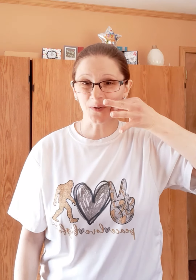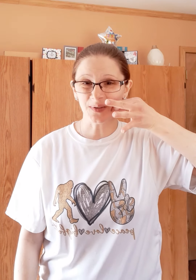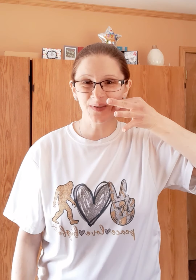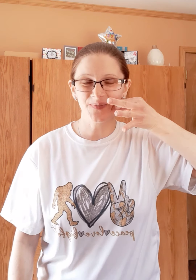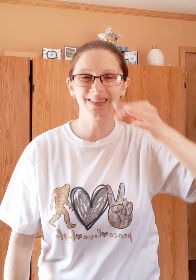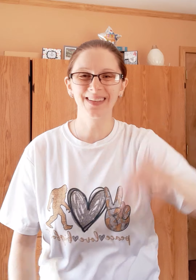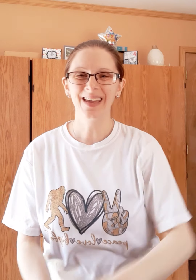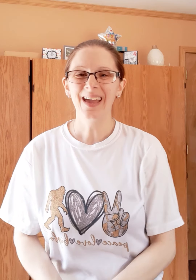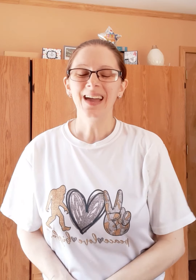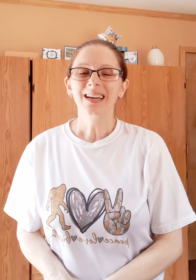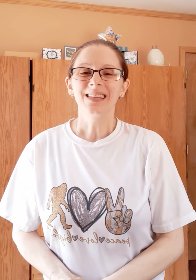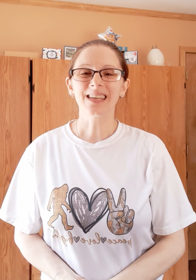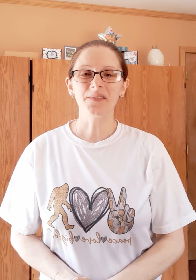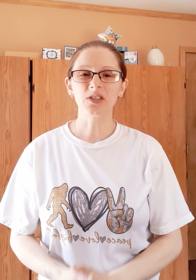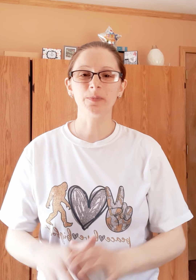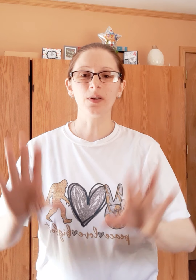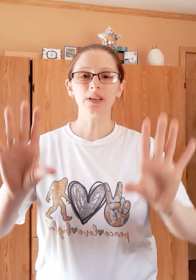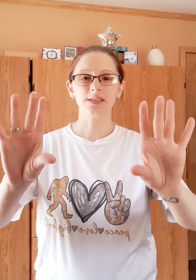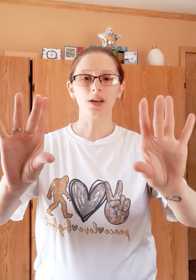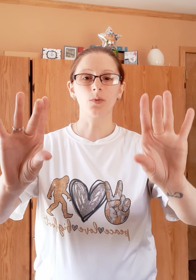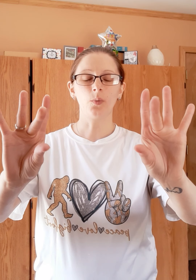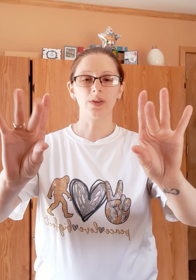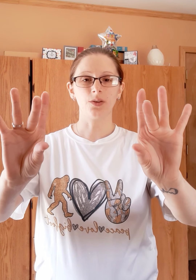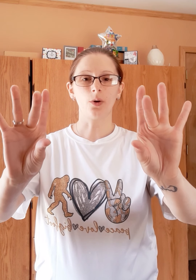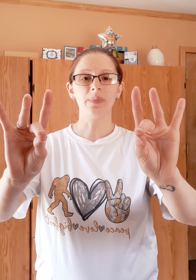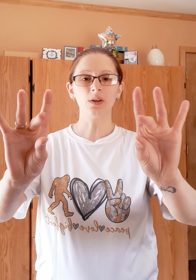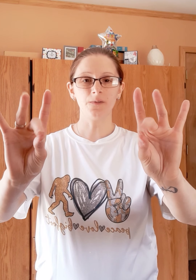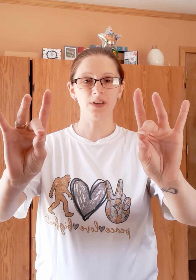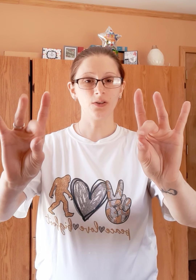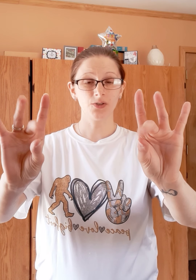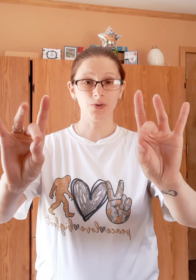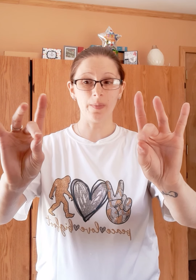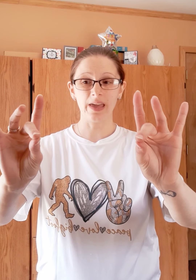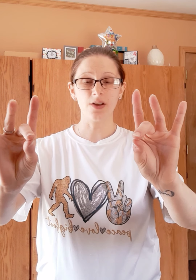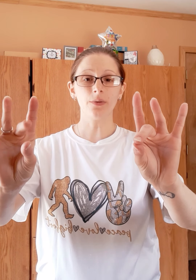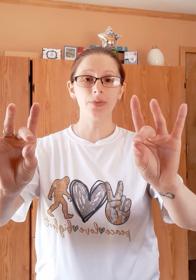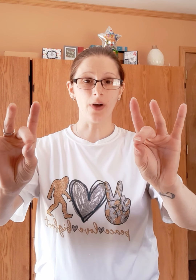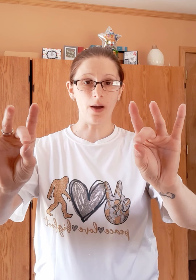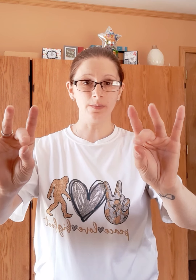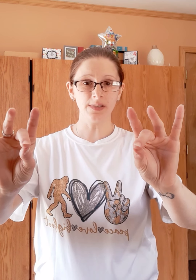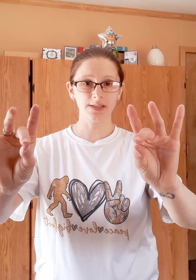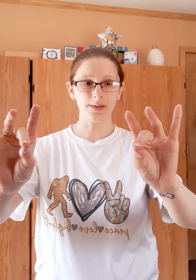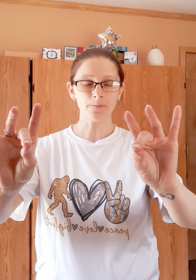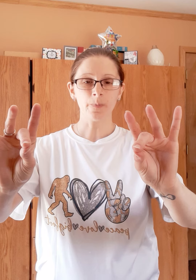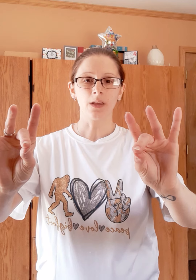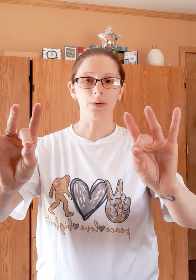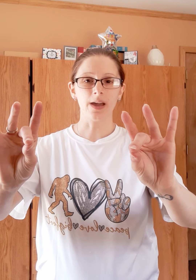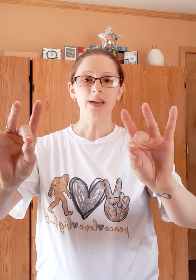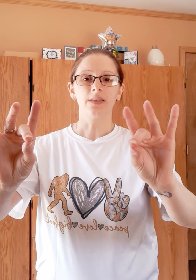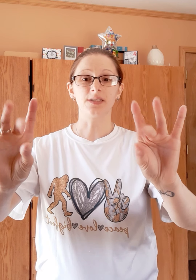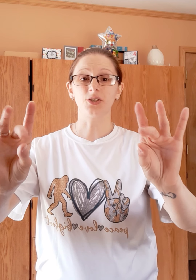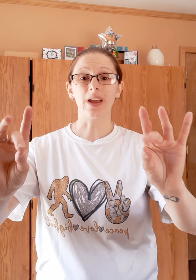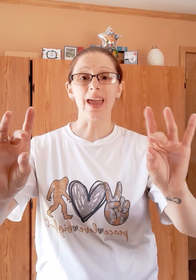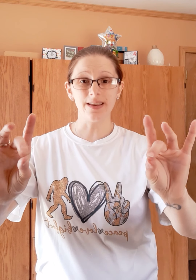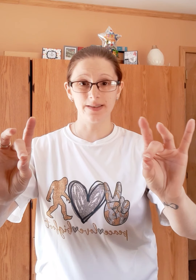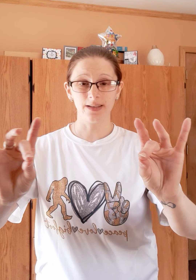fruit. The sign for spirit is done with your middle fingers grabbing at your thumbs. Okay, this is your 8 in